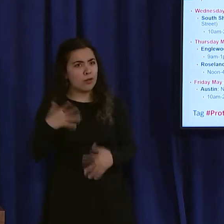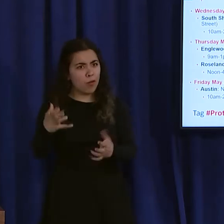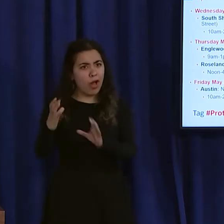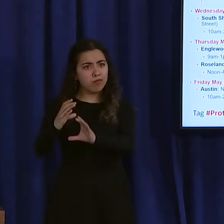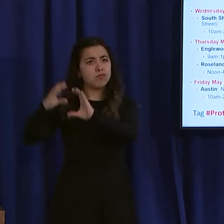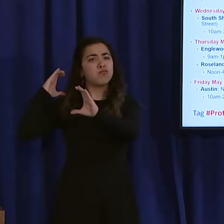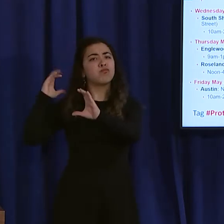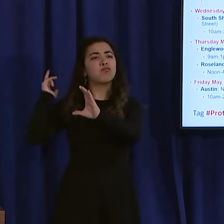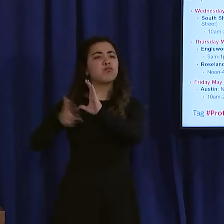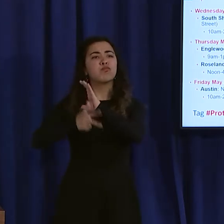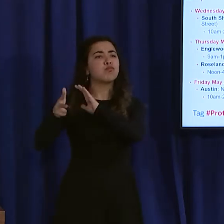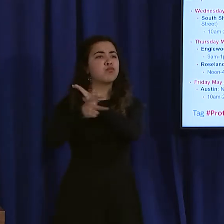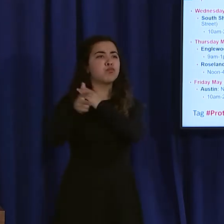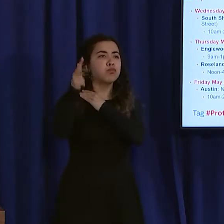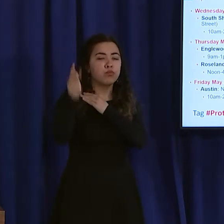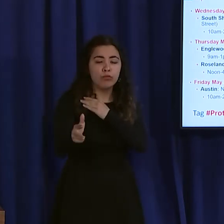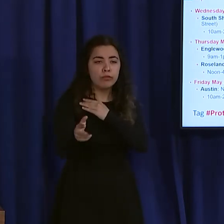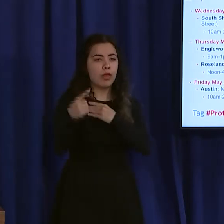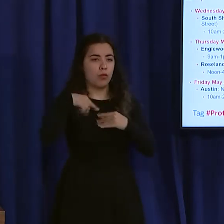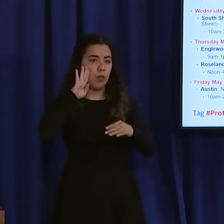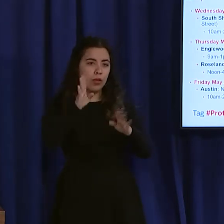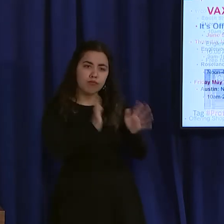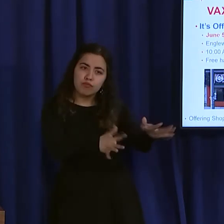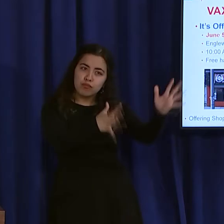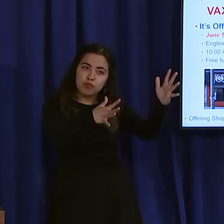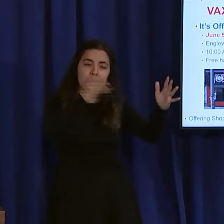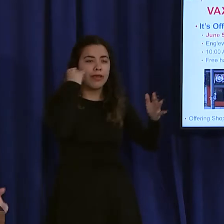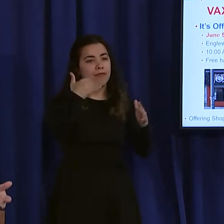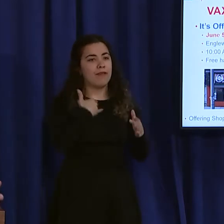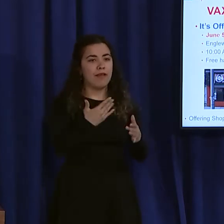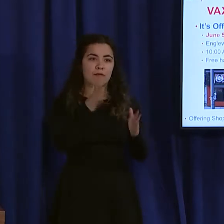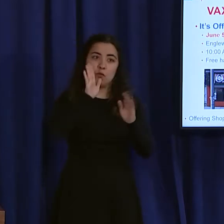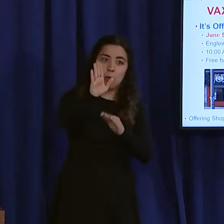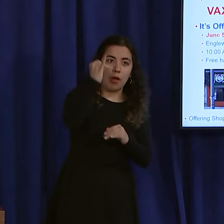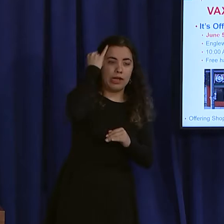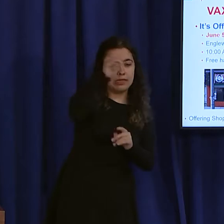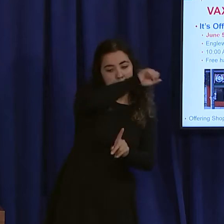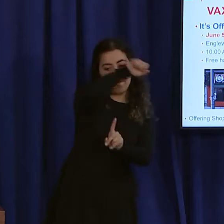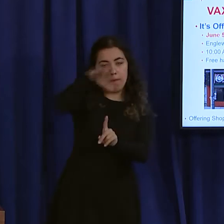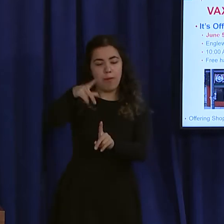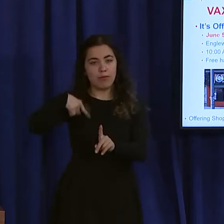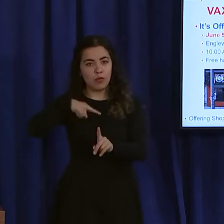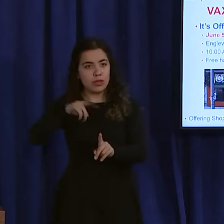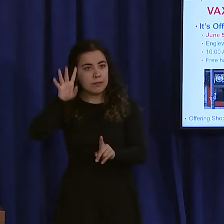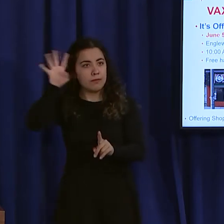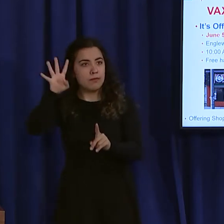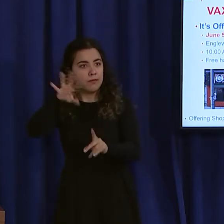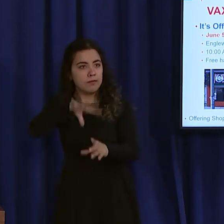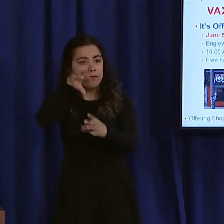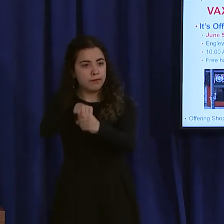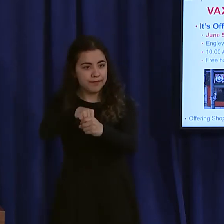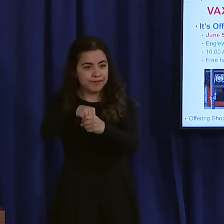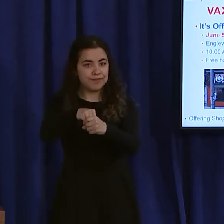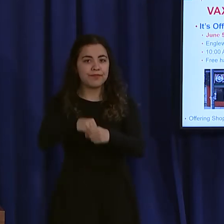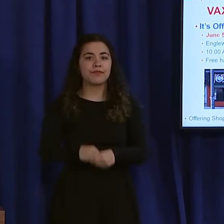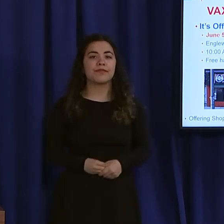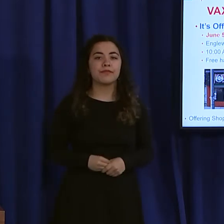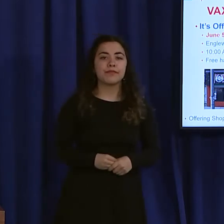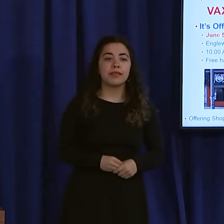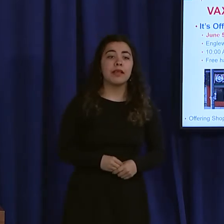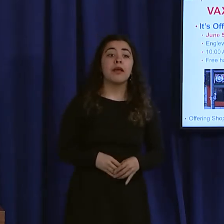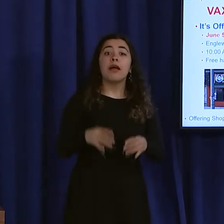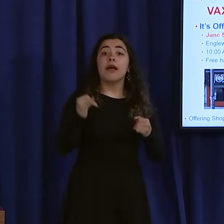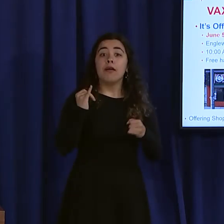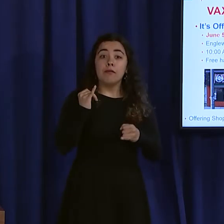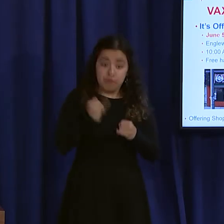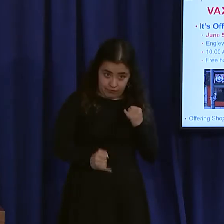out if we use your idea for the vaccination station. And finally, we're excited to be doing some of our Vax and Relax